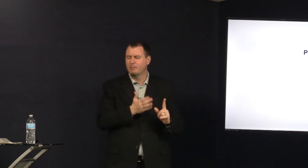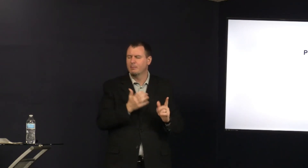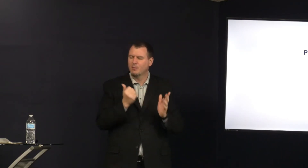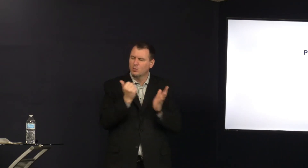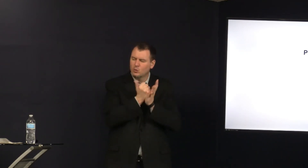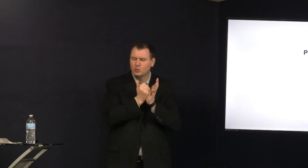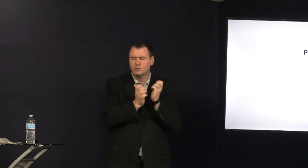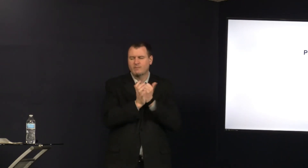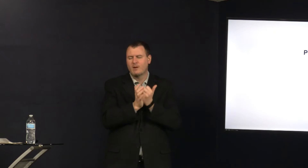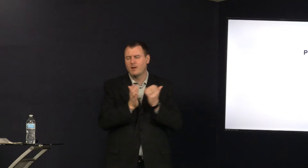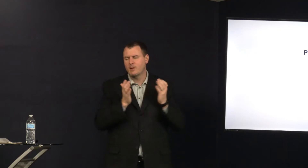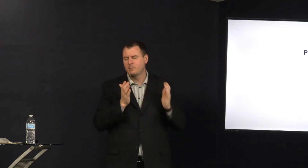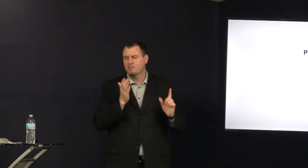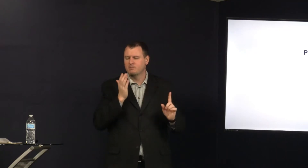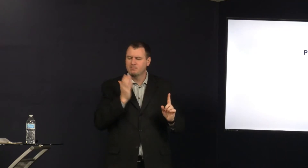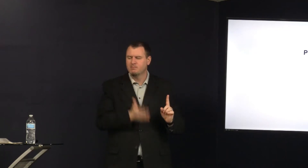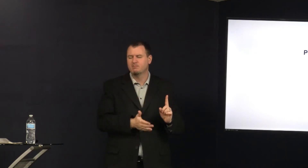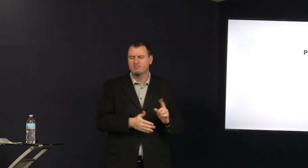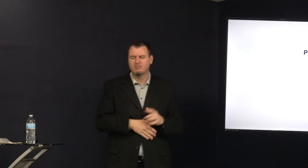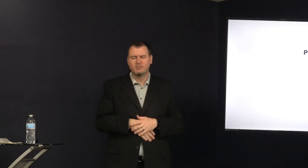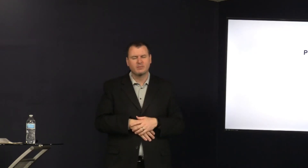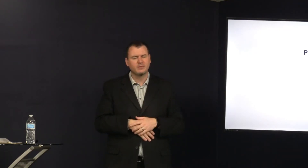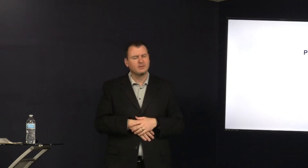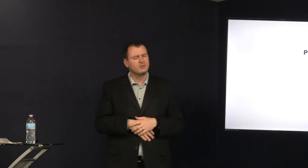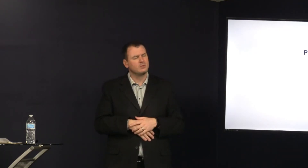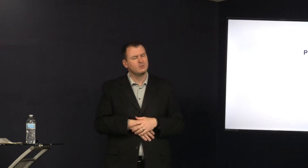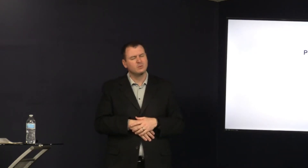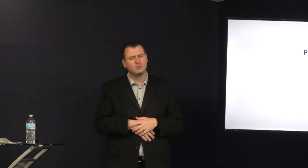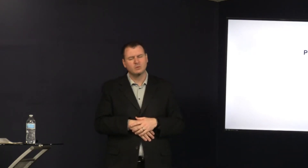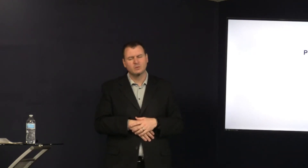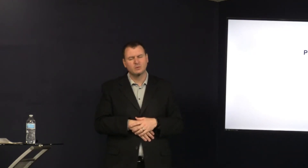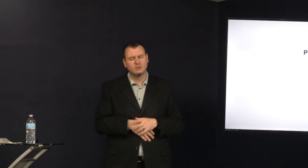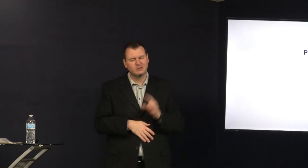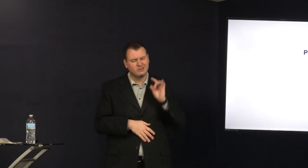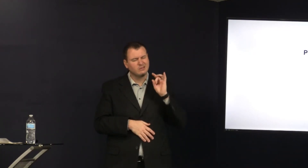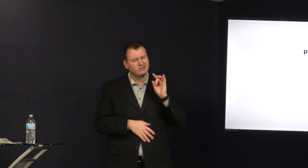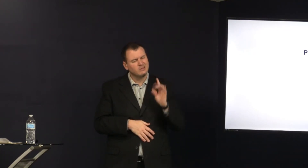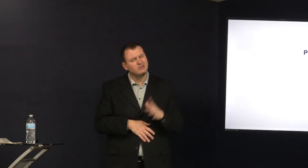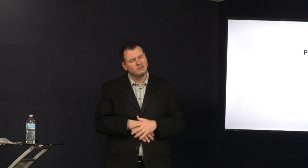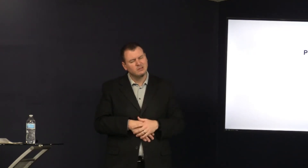same people cried out, crucify, crucify him.